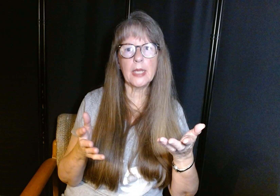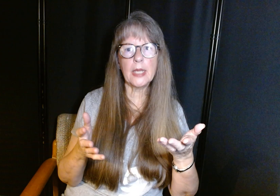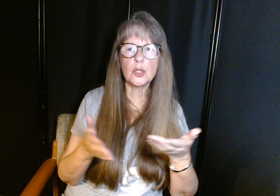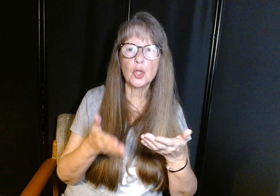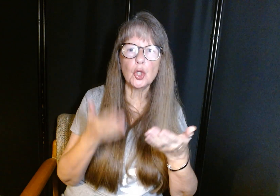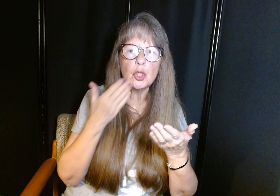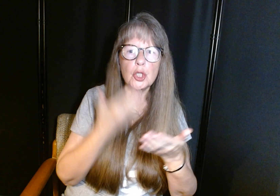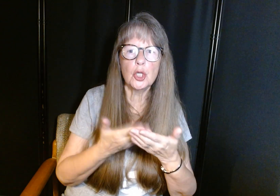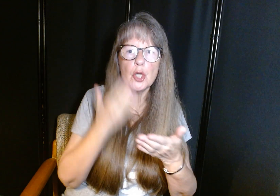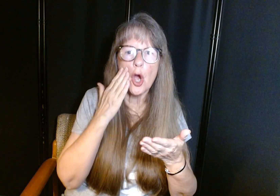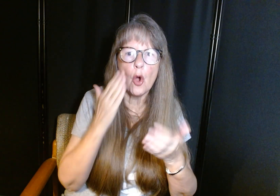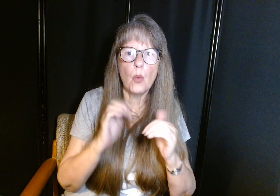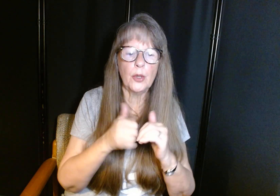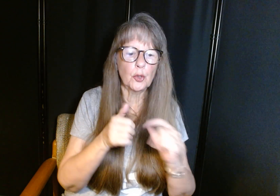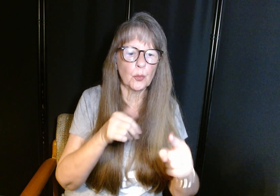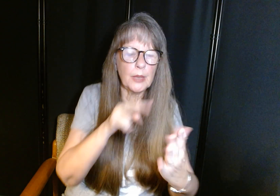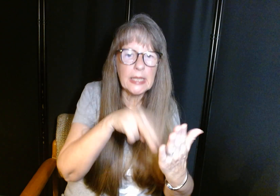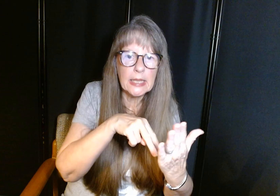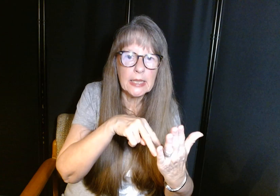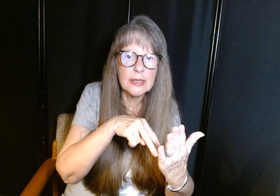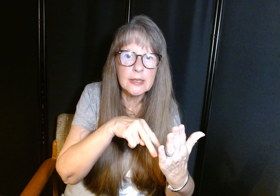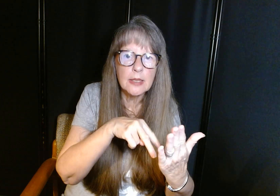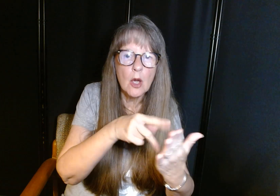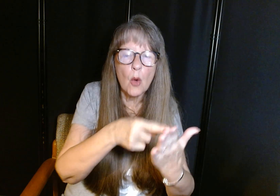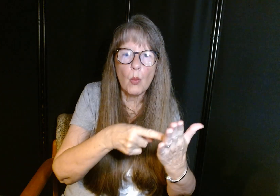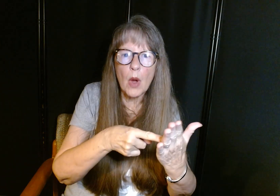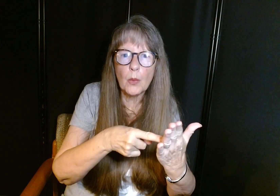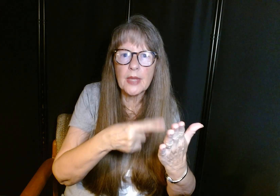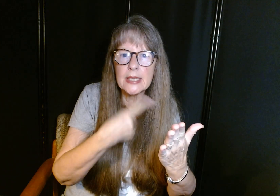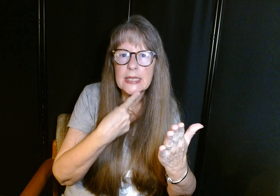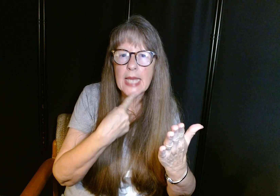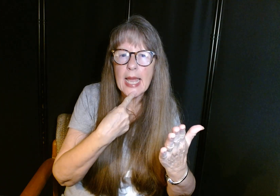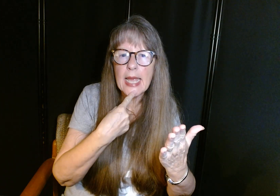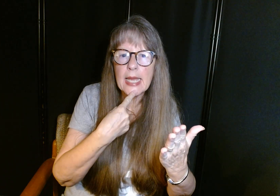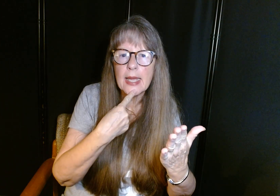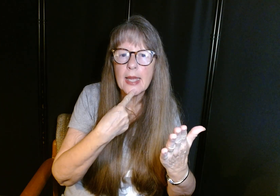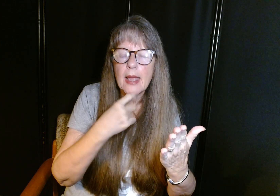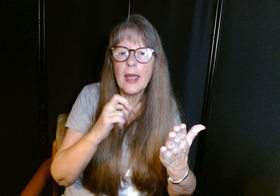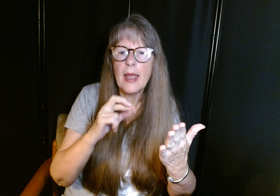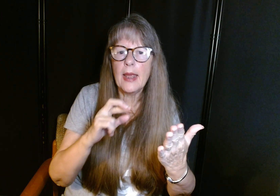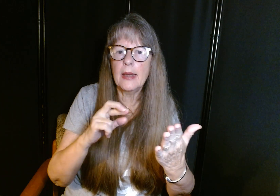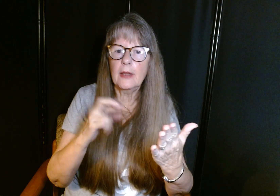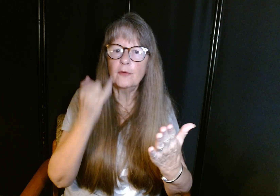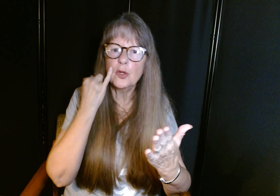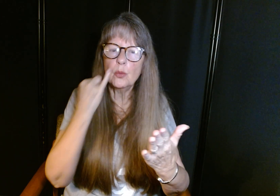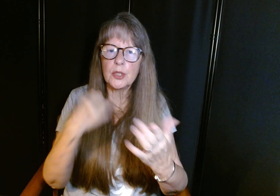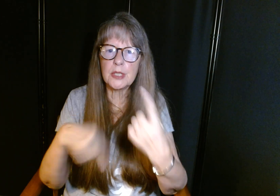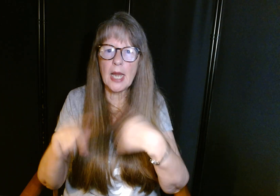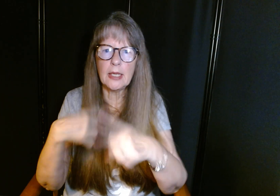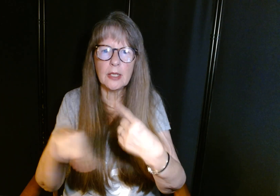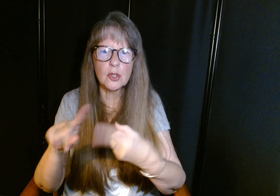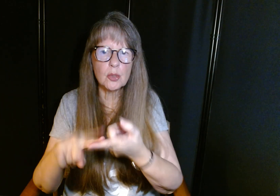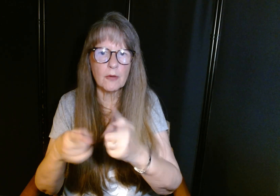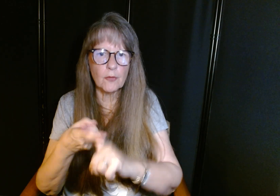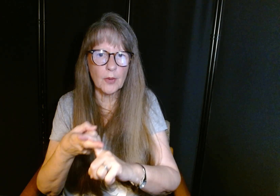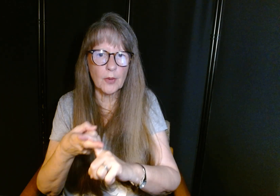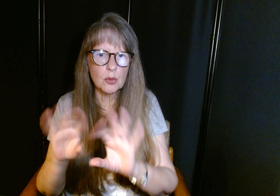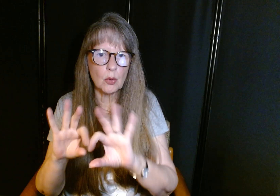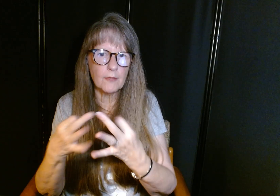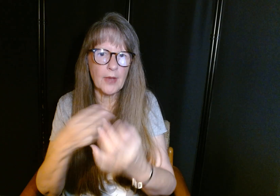it's good to know when you're reading it, what would that say? And if you were signing it to a friend or a family